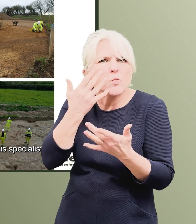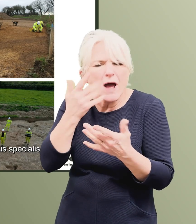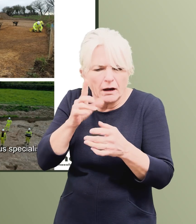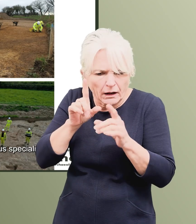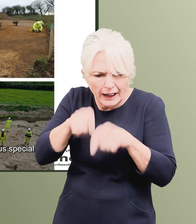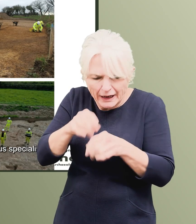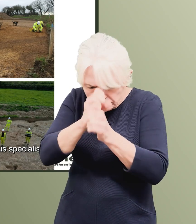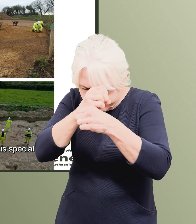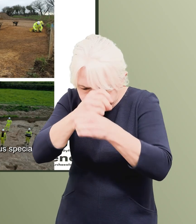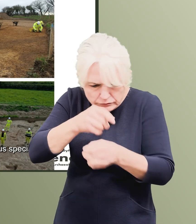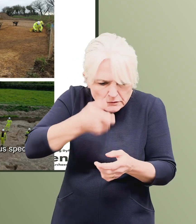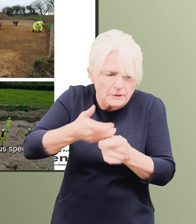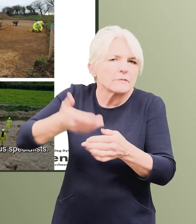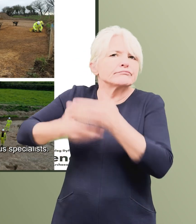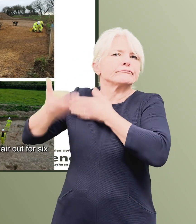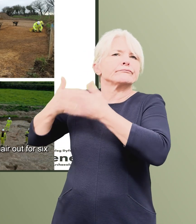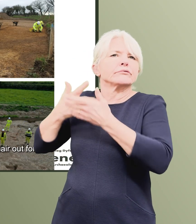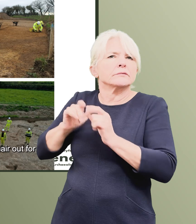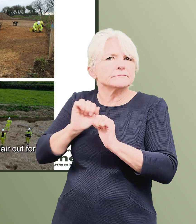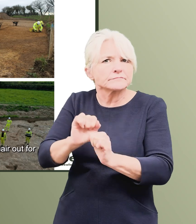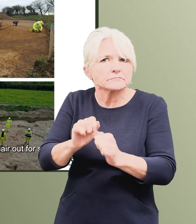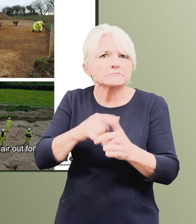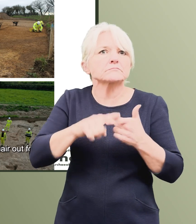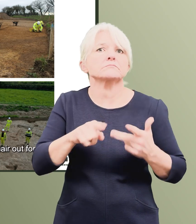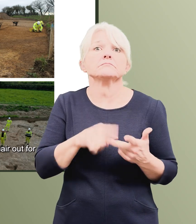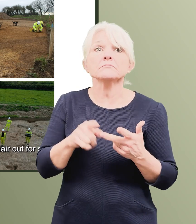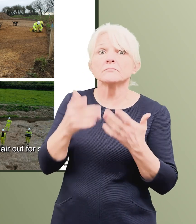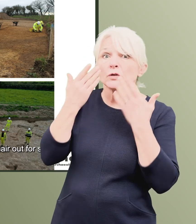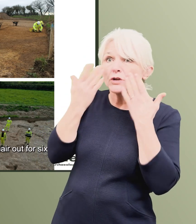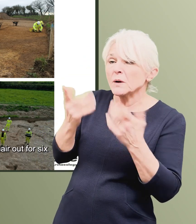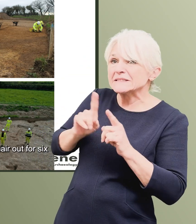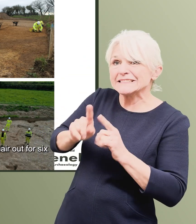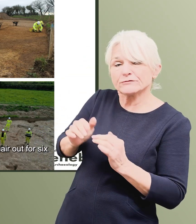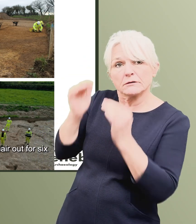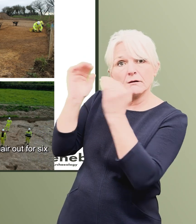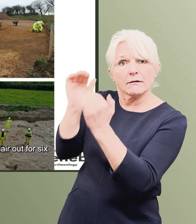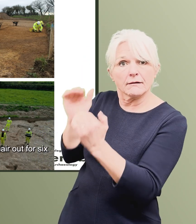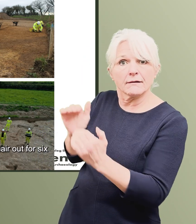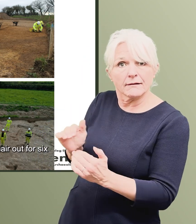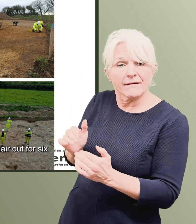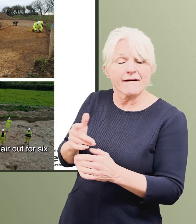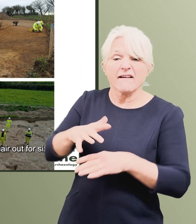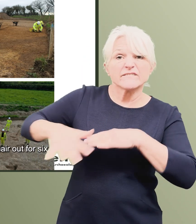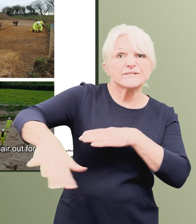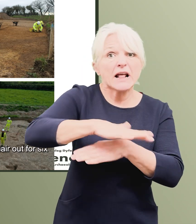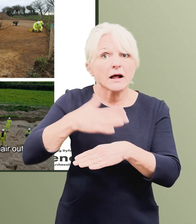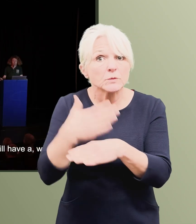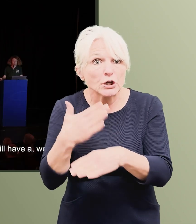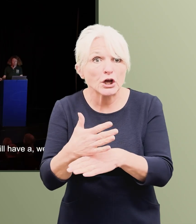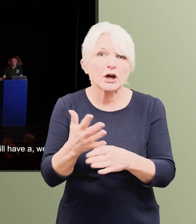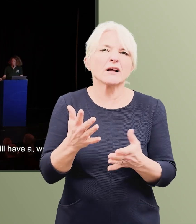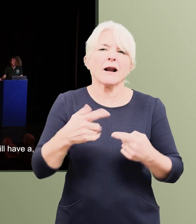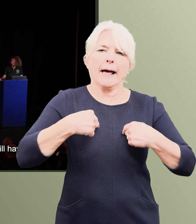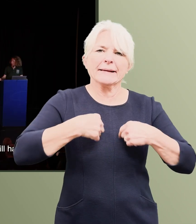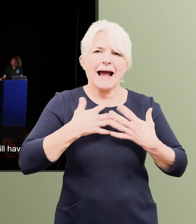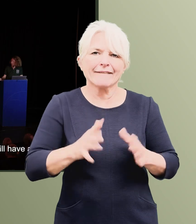specialists. Fieldwork reporting mostly involves me sitting in a darkened room pulling my hair out for 6 months or so, and then we'll be moving